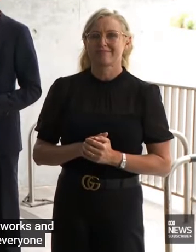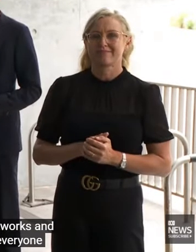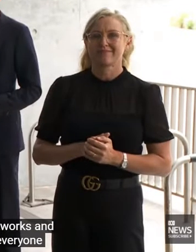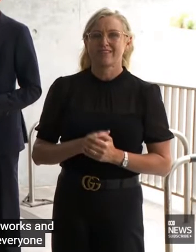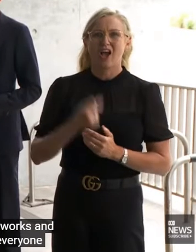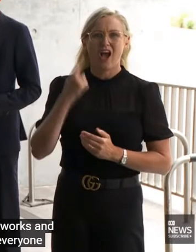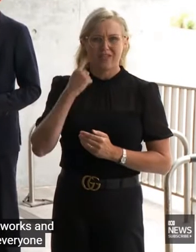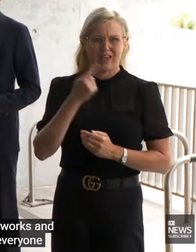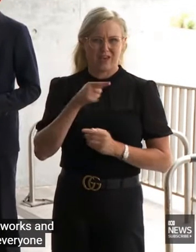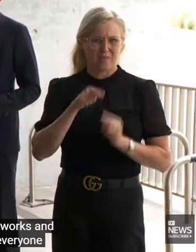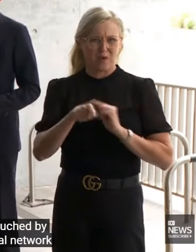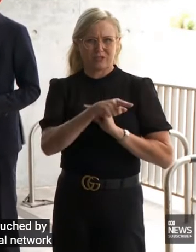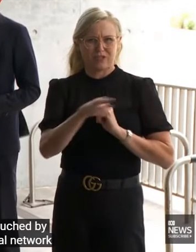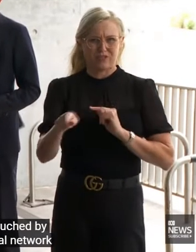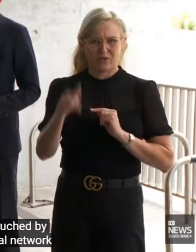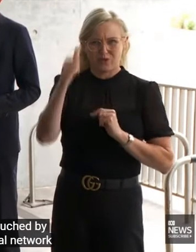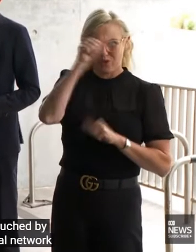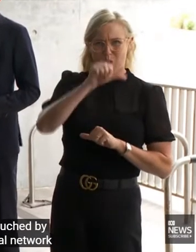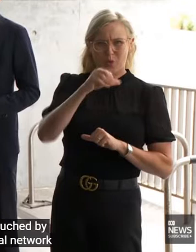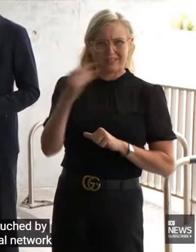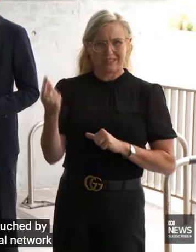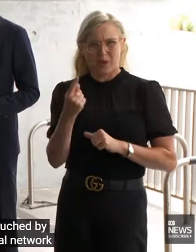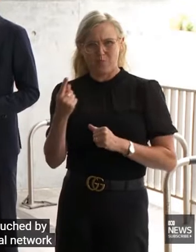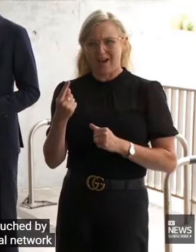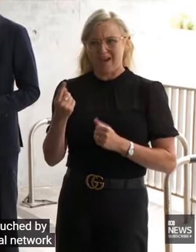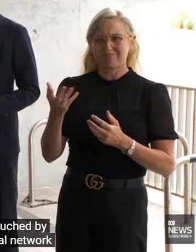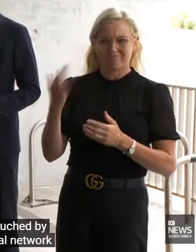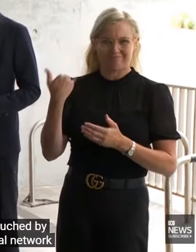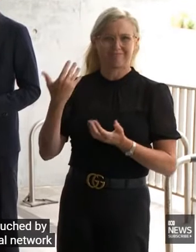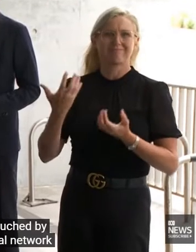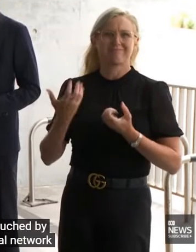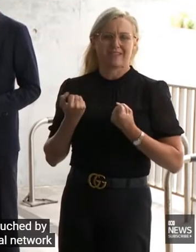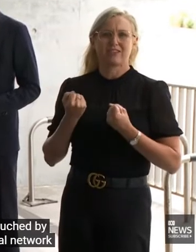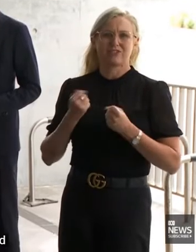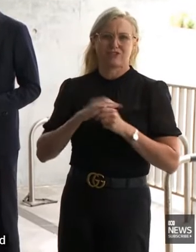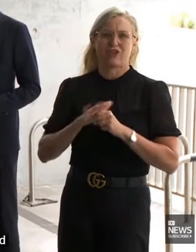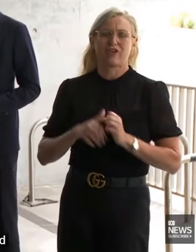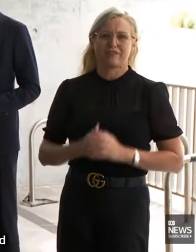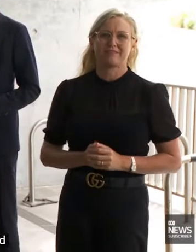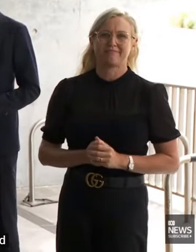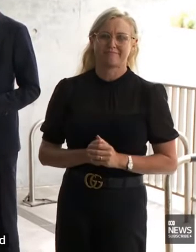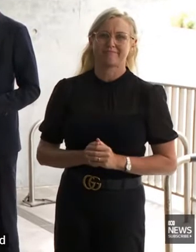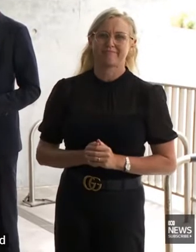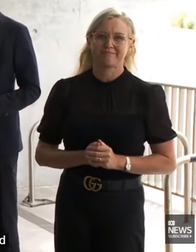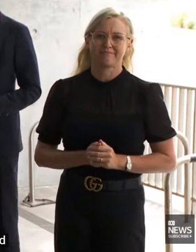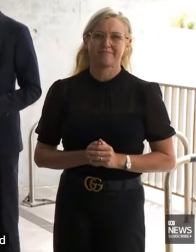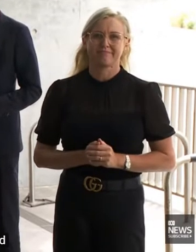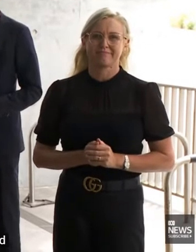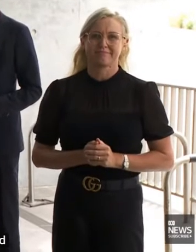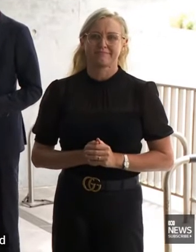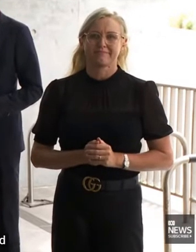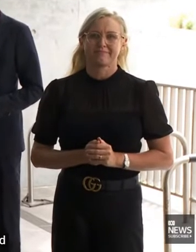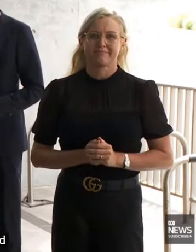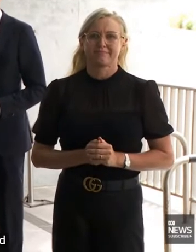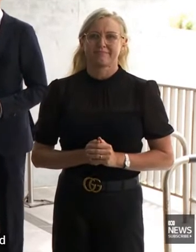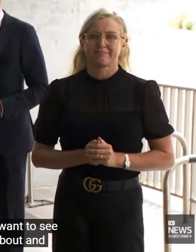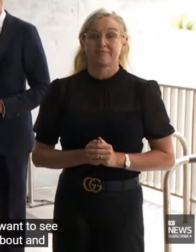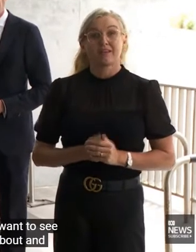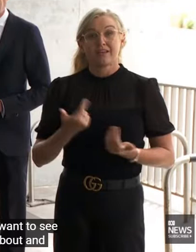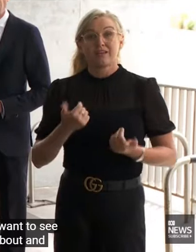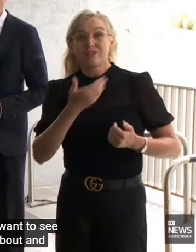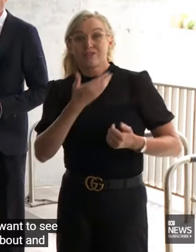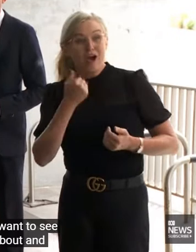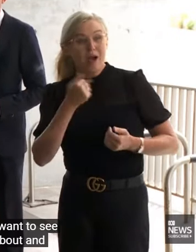by someone in their social network that has COVID. Now, obviously, we do want to see people get out and about